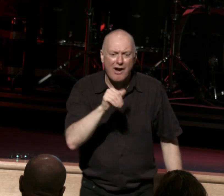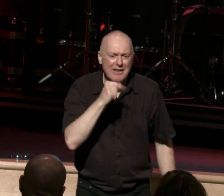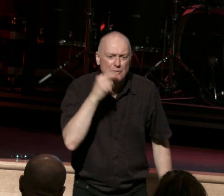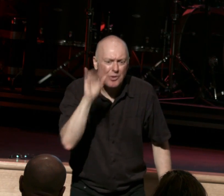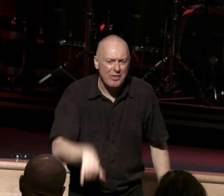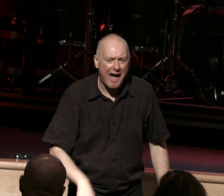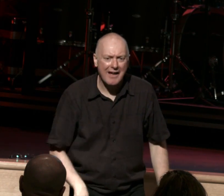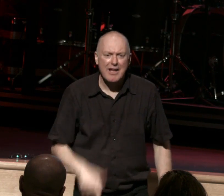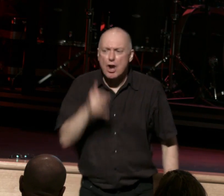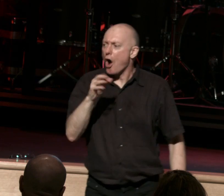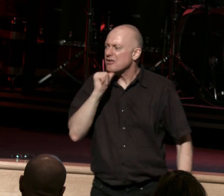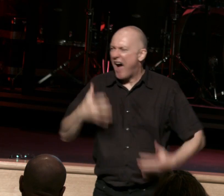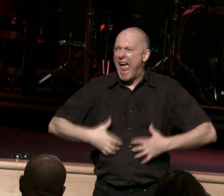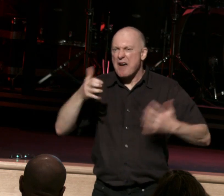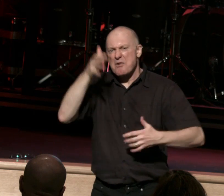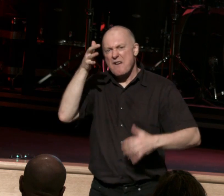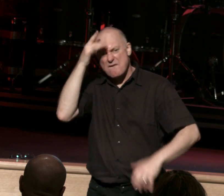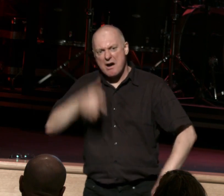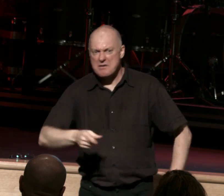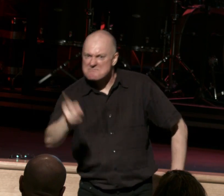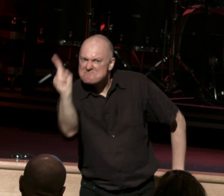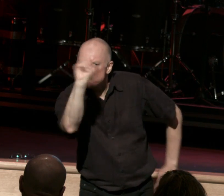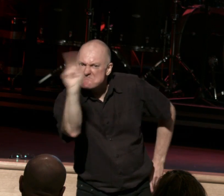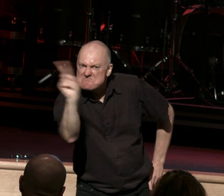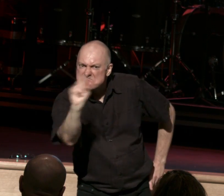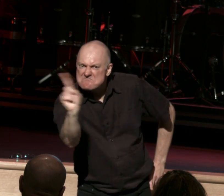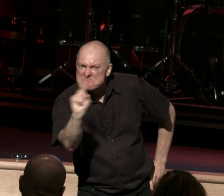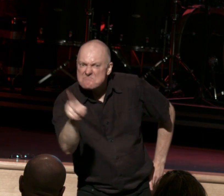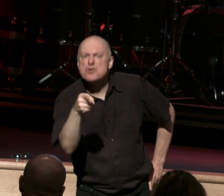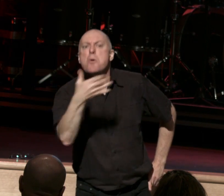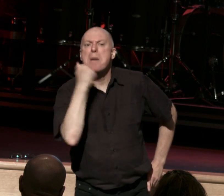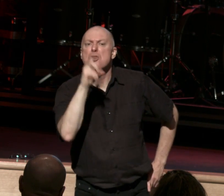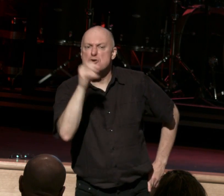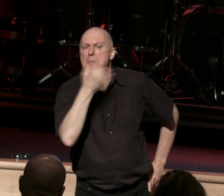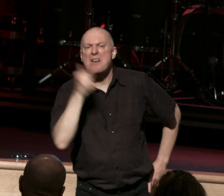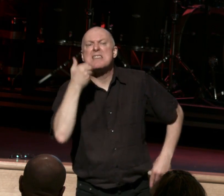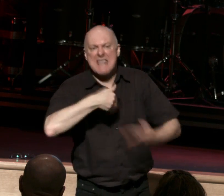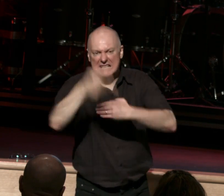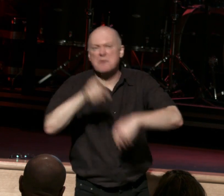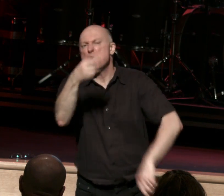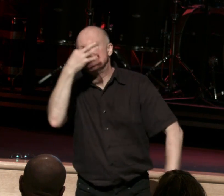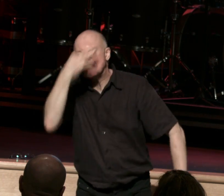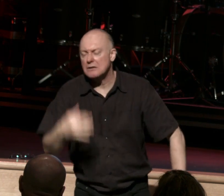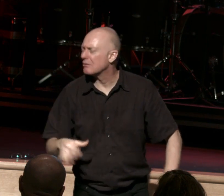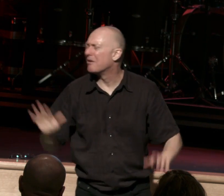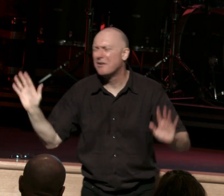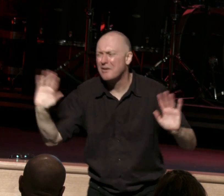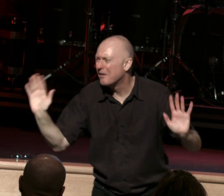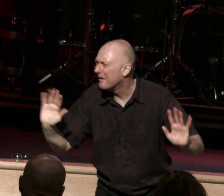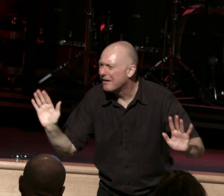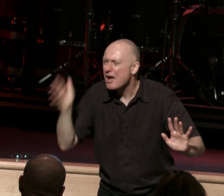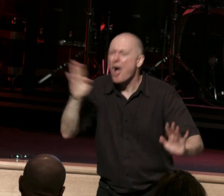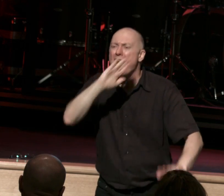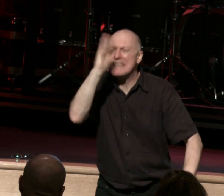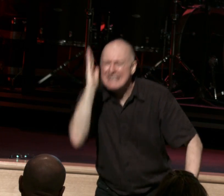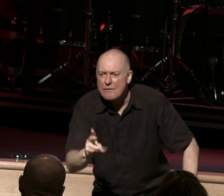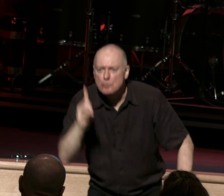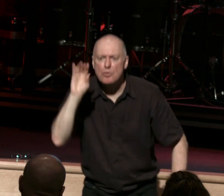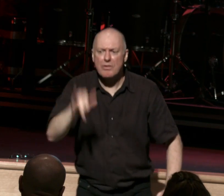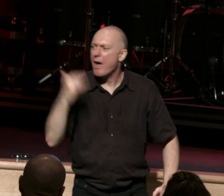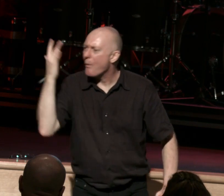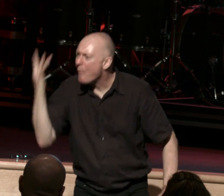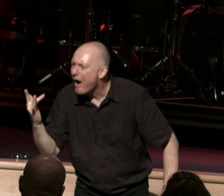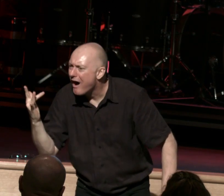look upon you as an angry father who's waving his finger and saying, do better next time. Wow, you stink, and you're never going to improve. He doesn't ever,